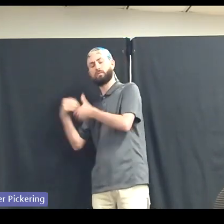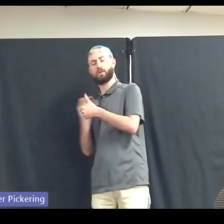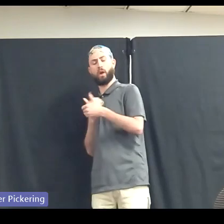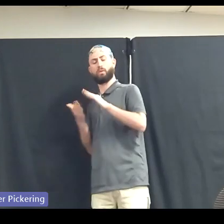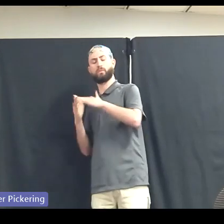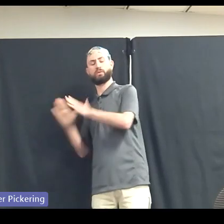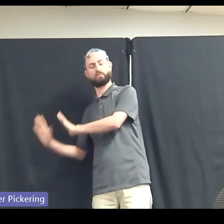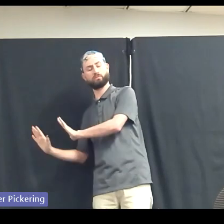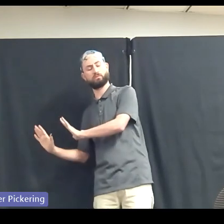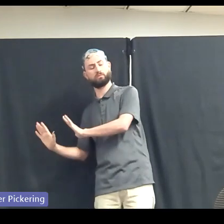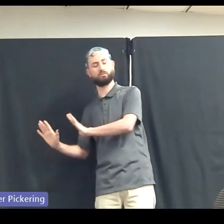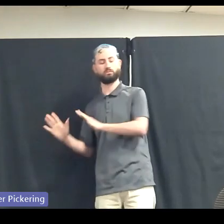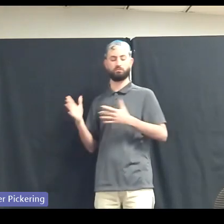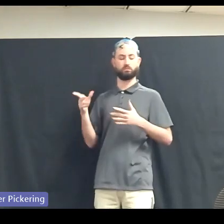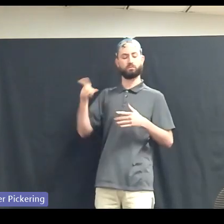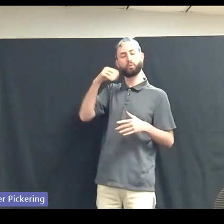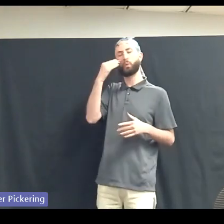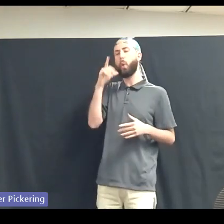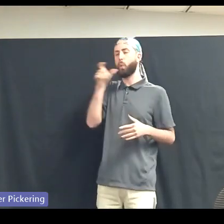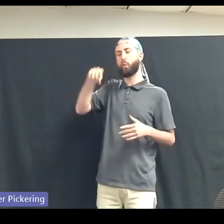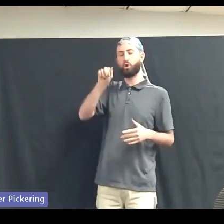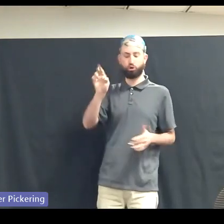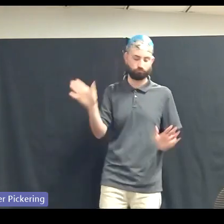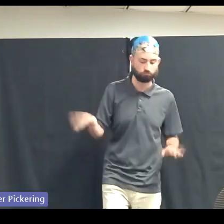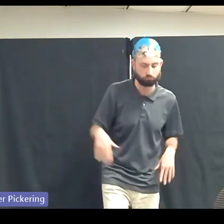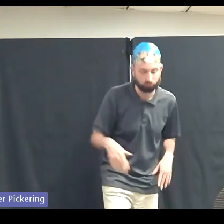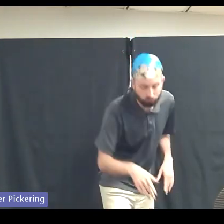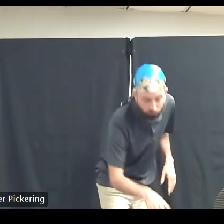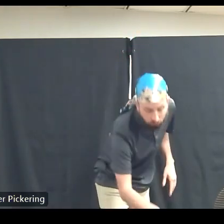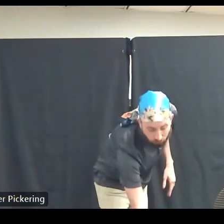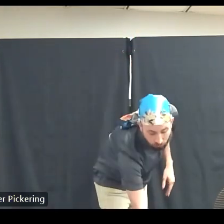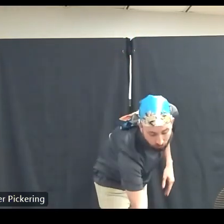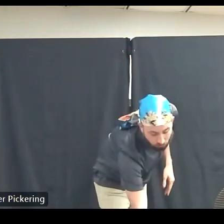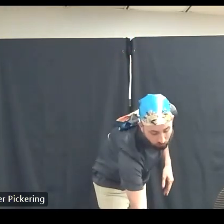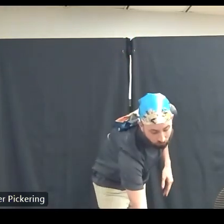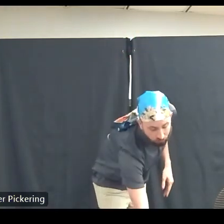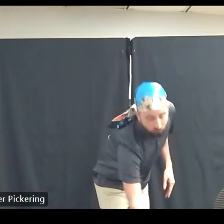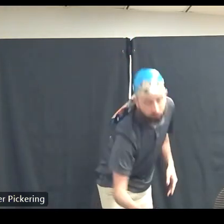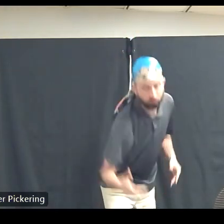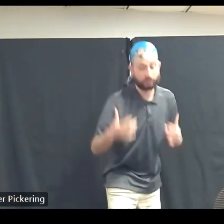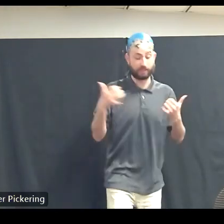Some, I know you are, and you know who you are.